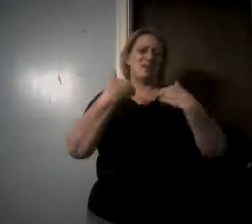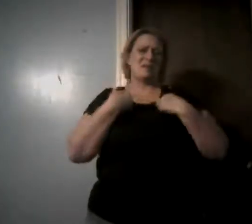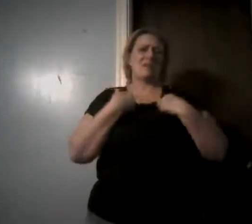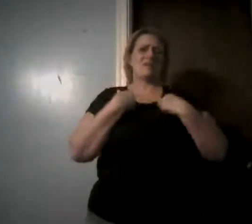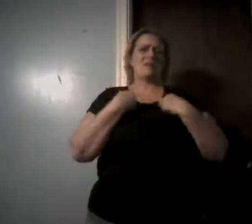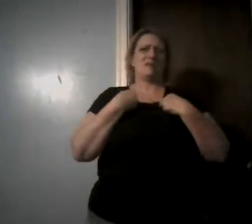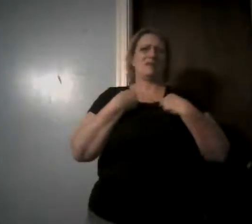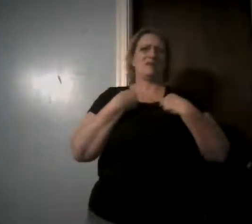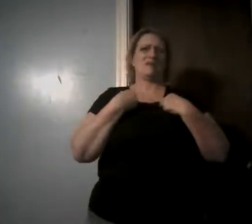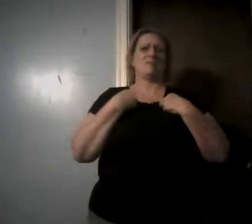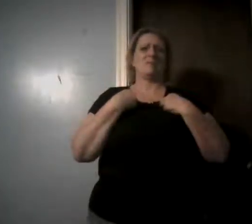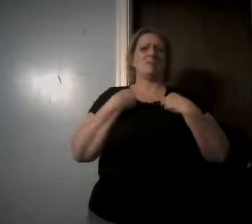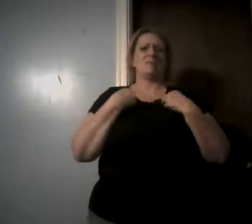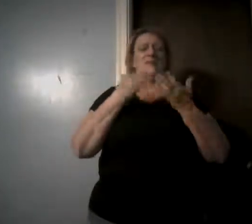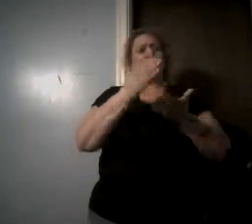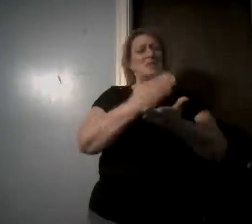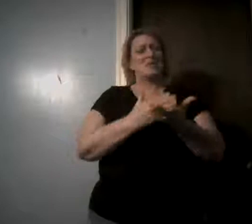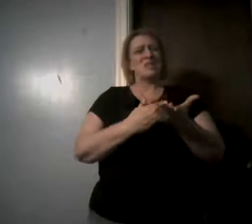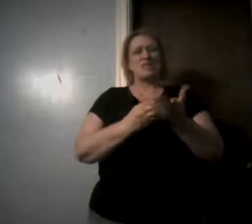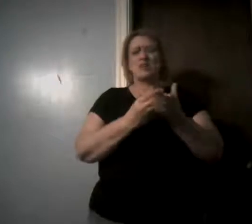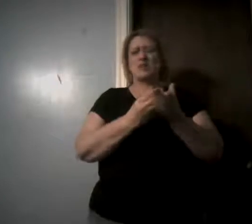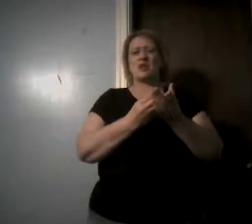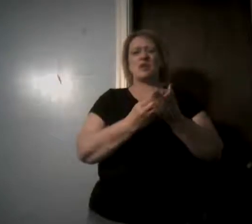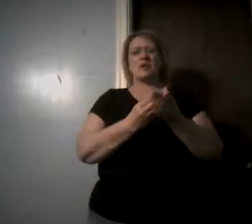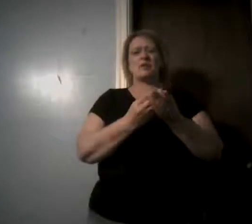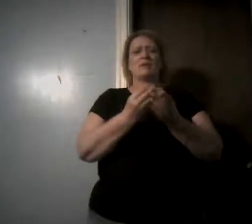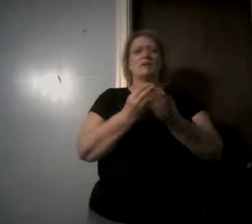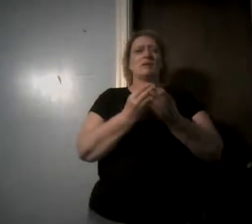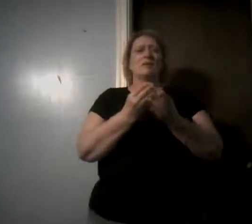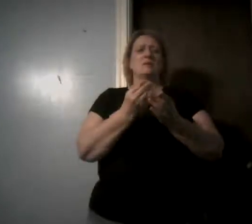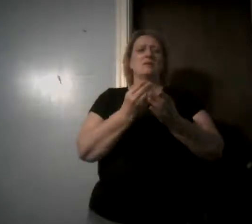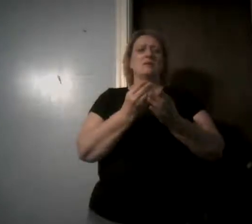In some cases, it will go away without help.